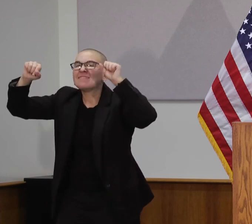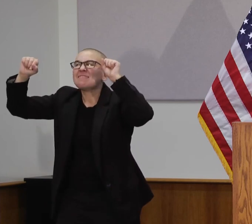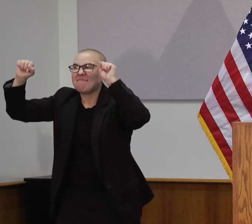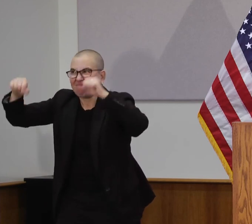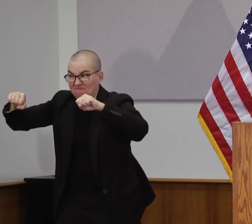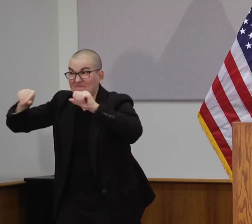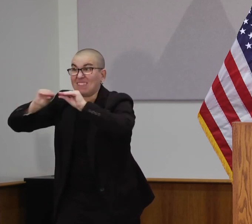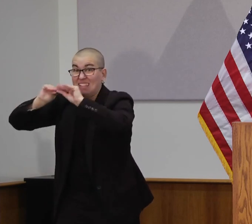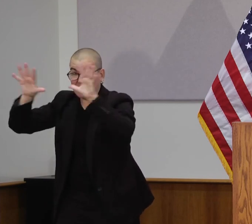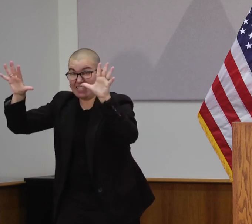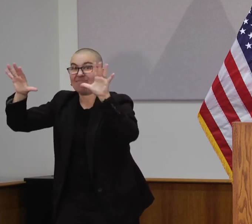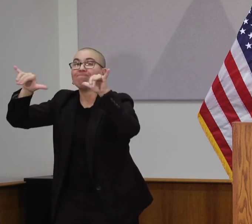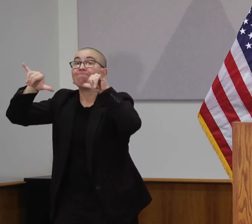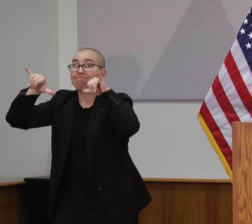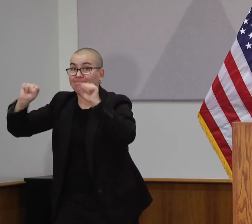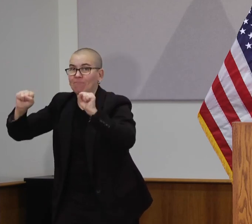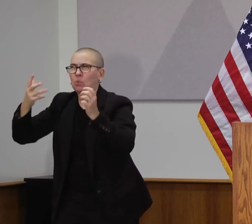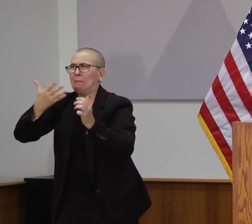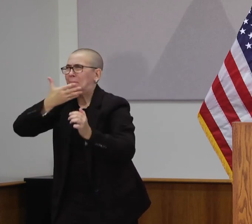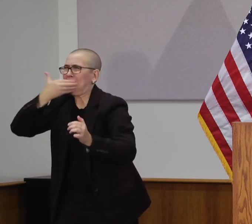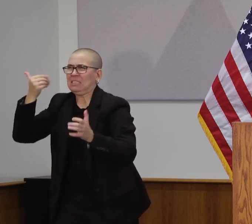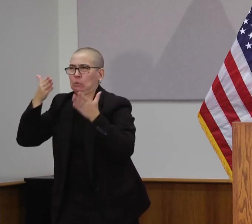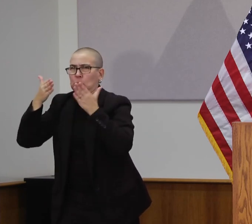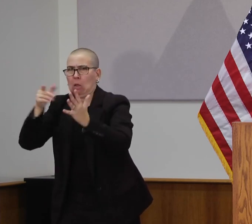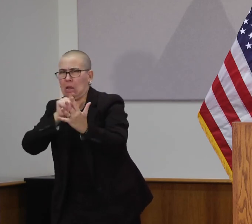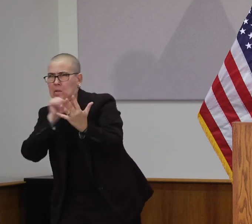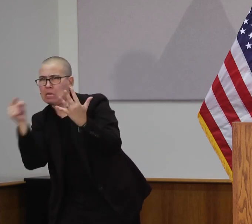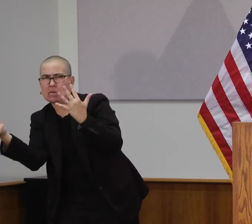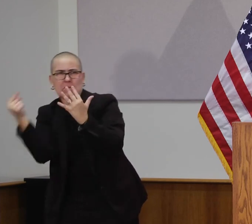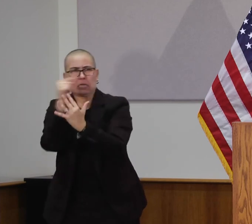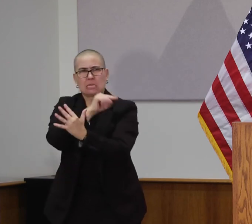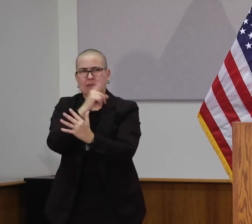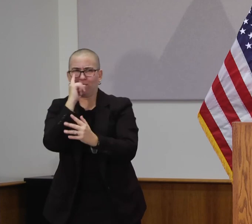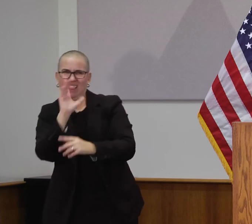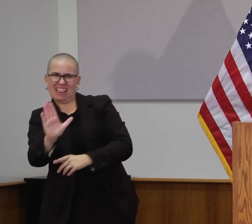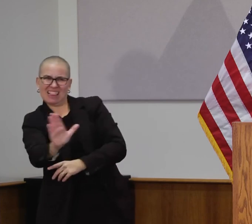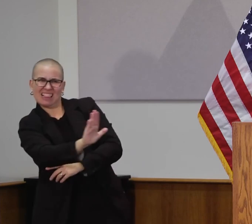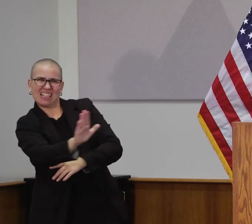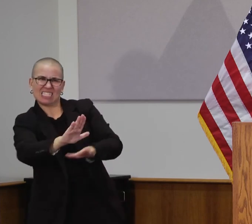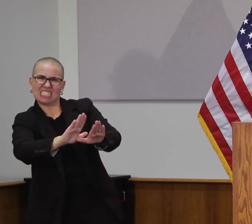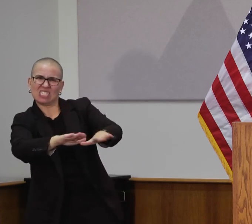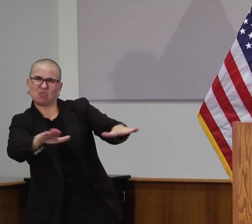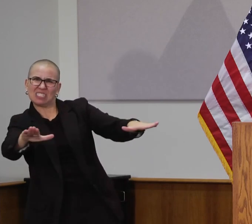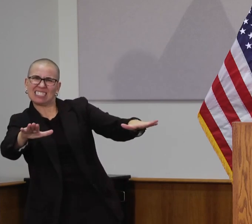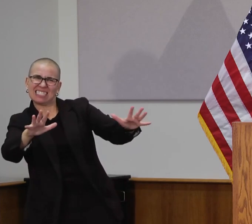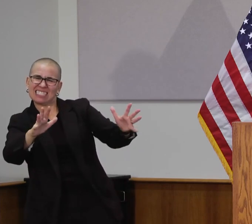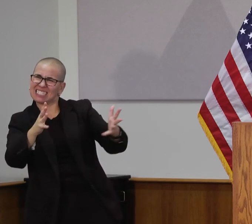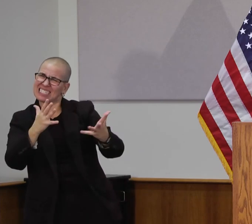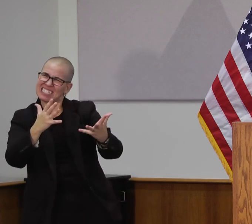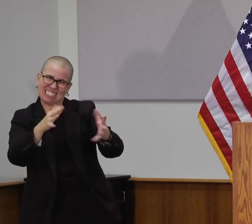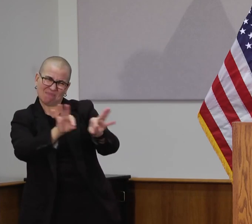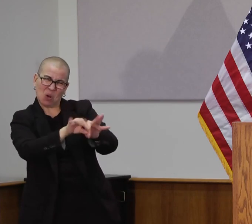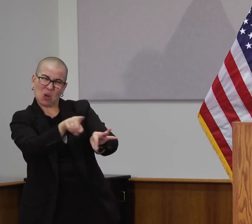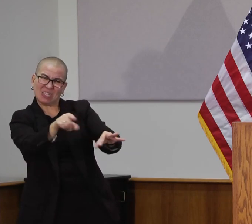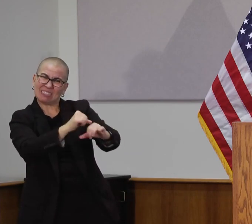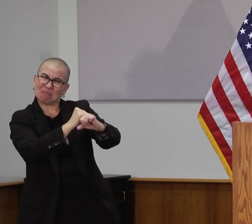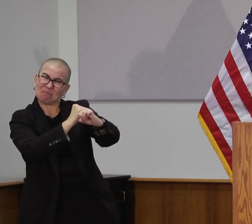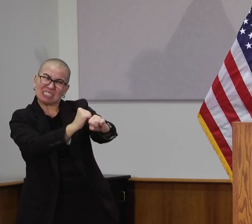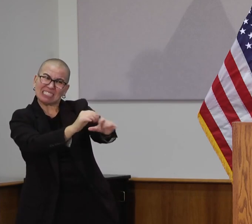do, what are the best ways and the moves that we're making to protect our young people as well as the coaches and those around